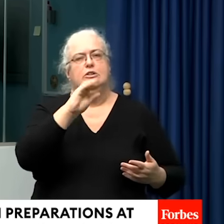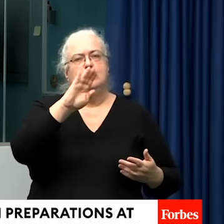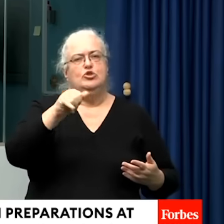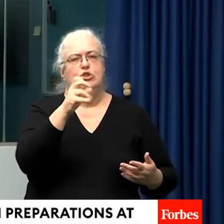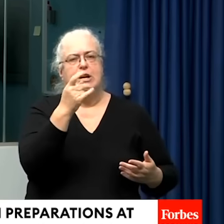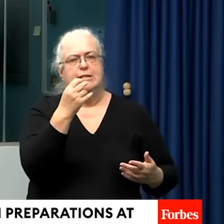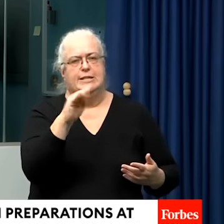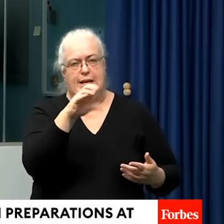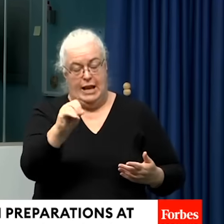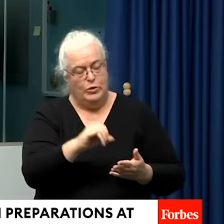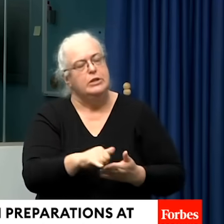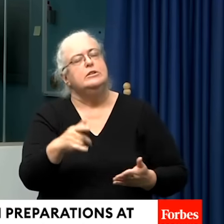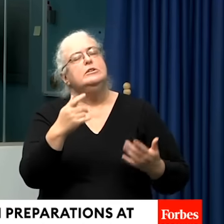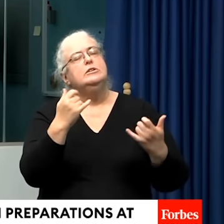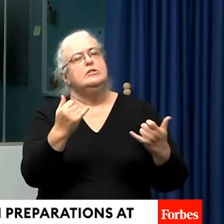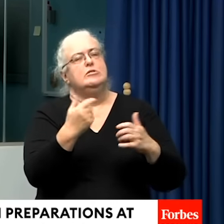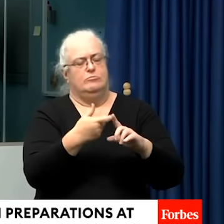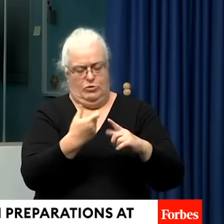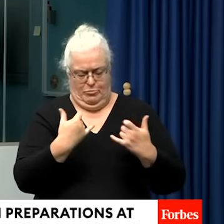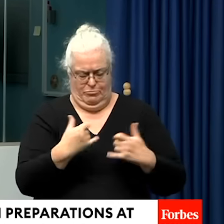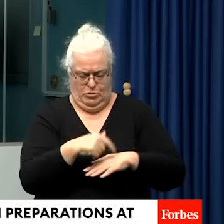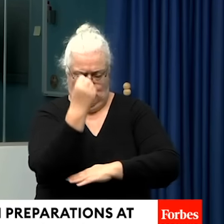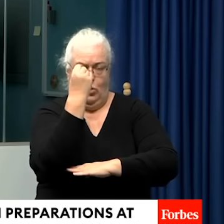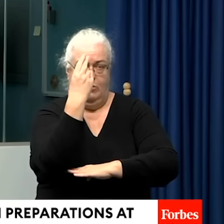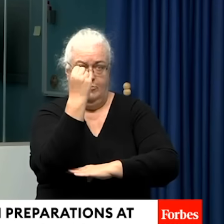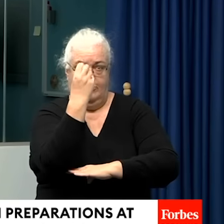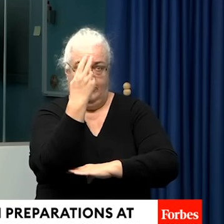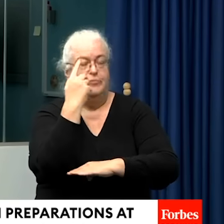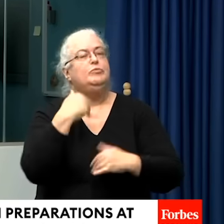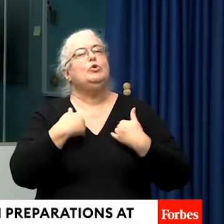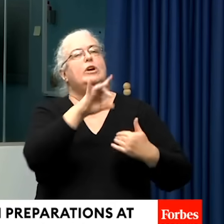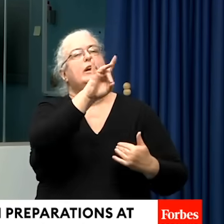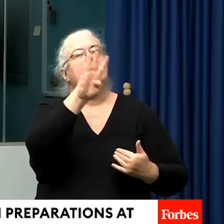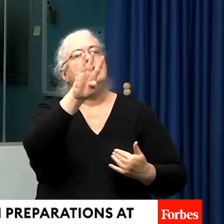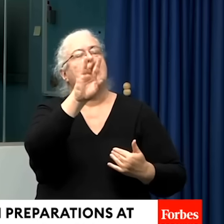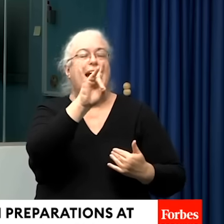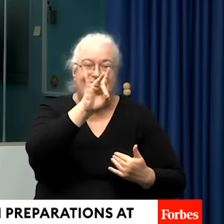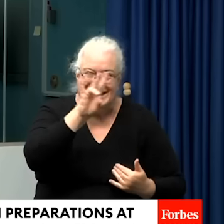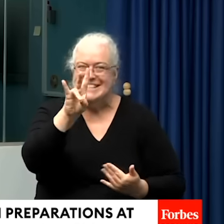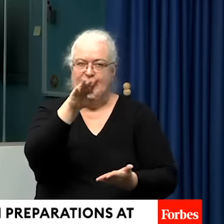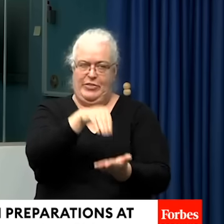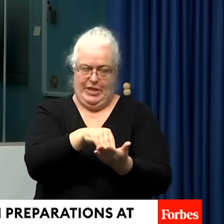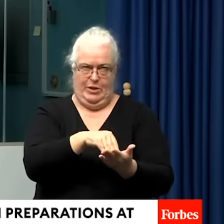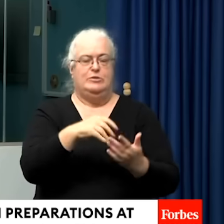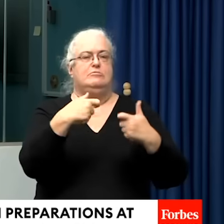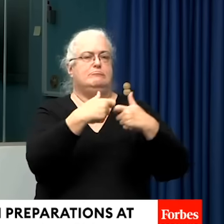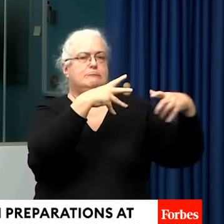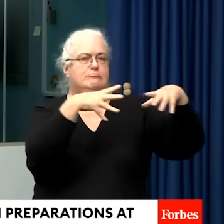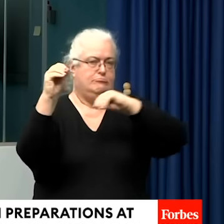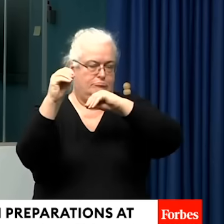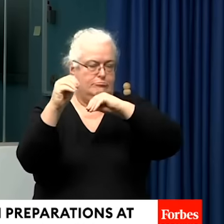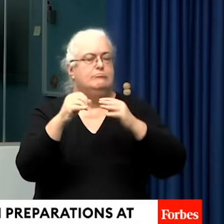day. As of 12 o'clock, there were 87,000 accounts without power, and utility crews